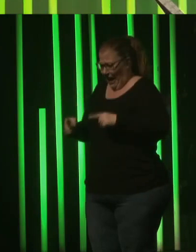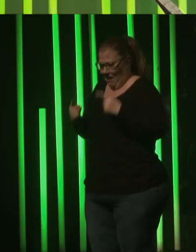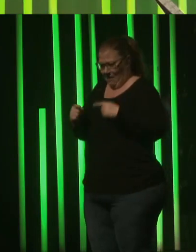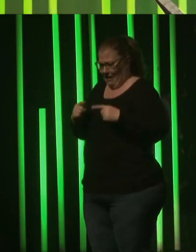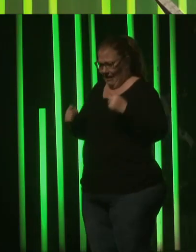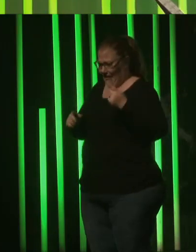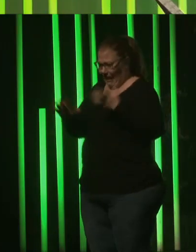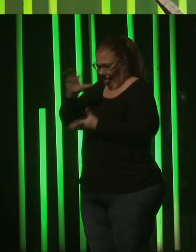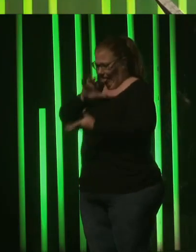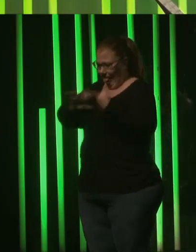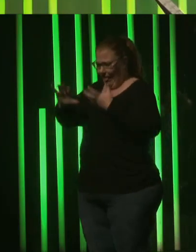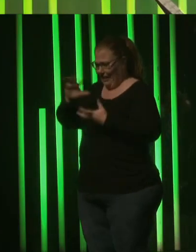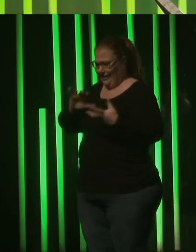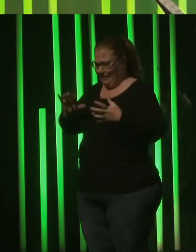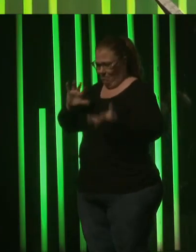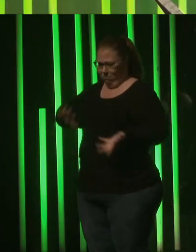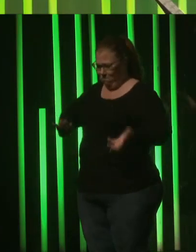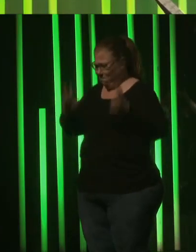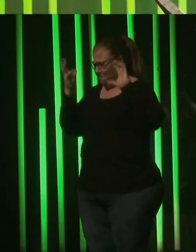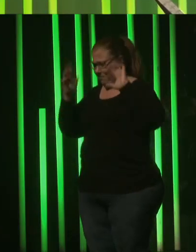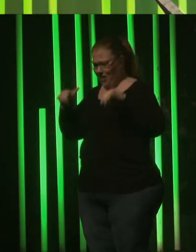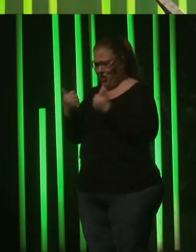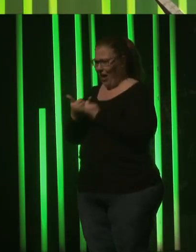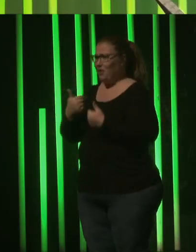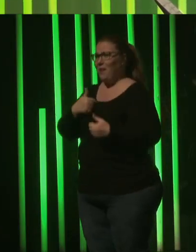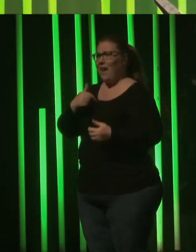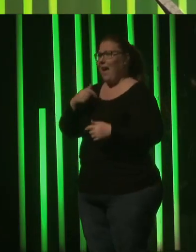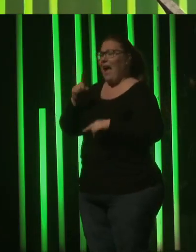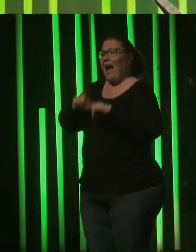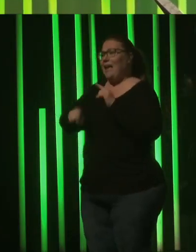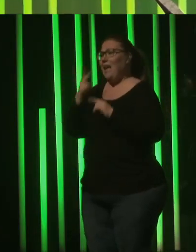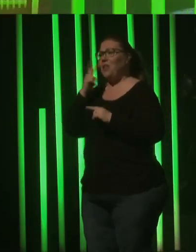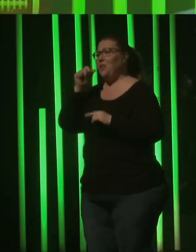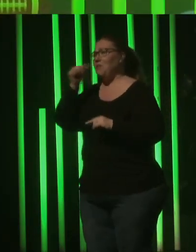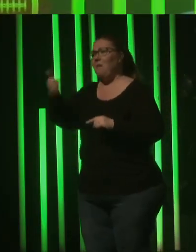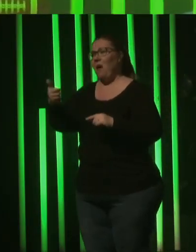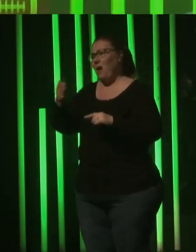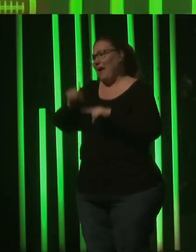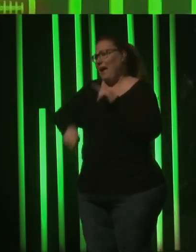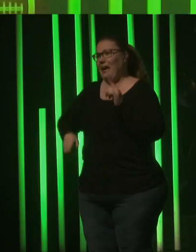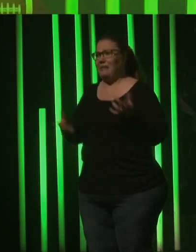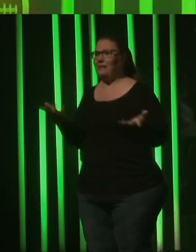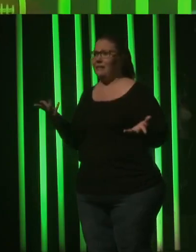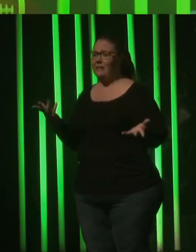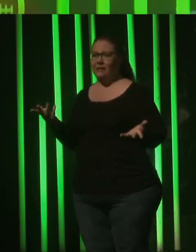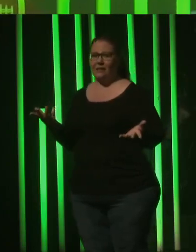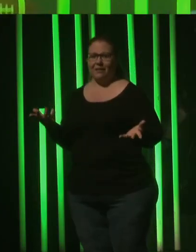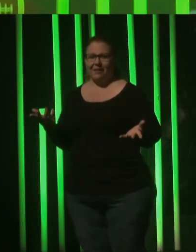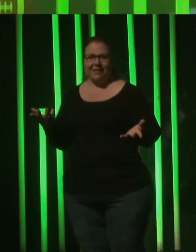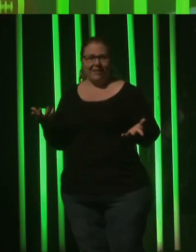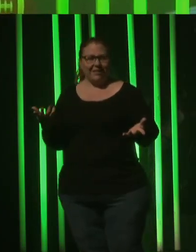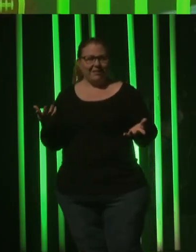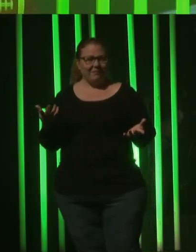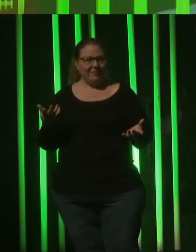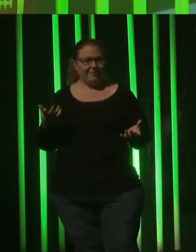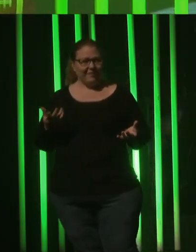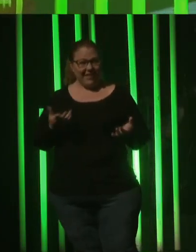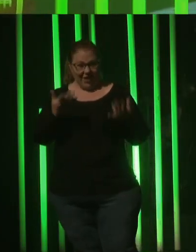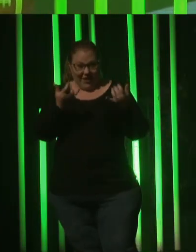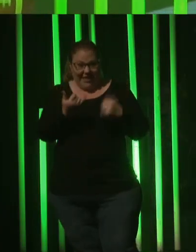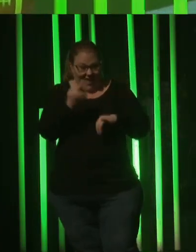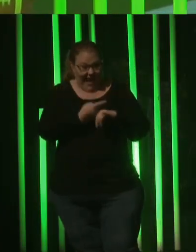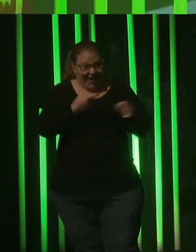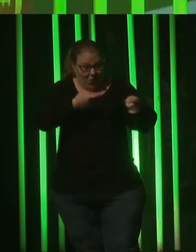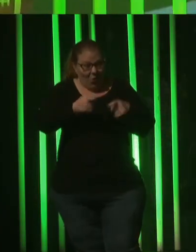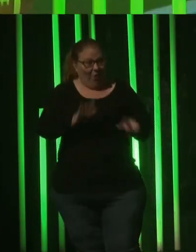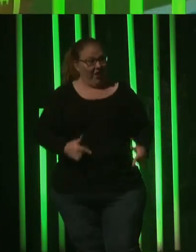my mind that is challenging me, I don't have the strength to look even for tomorrow. See, your today is dictating your life.